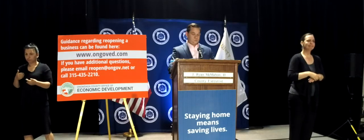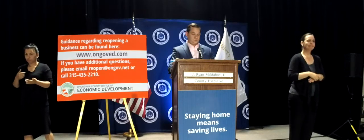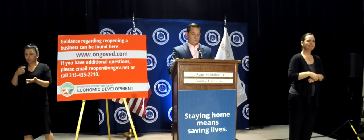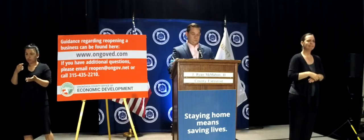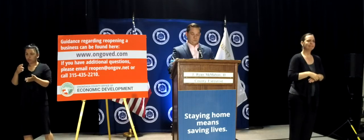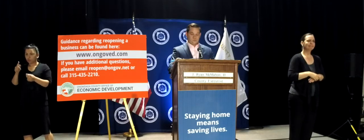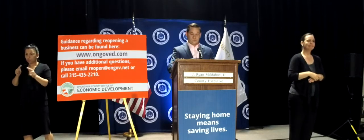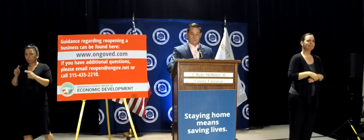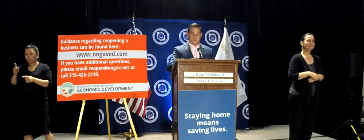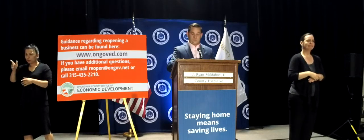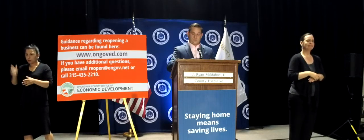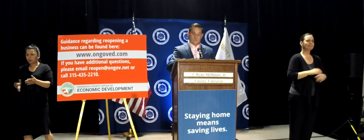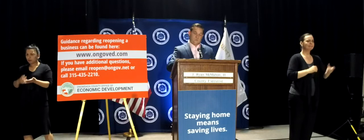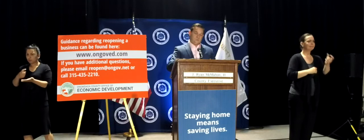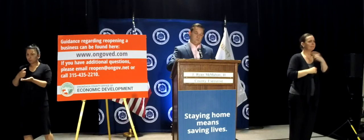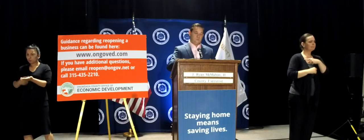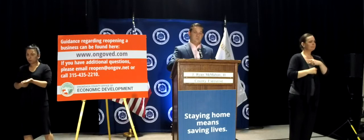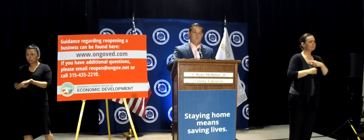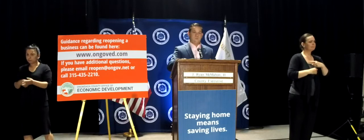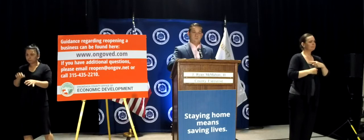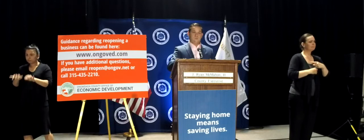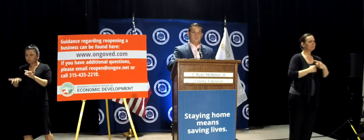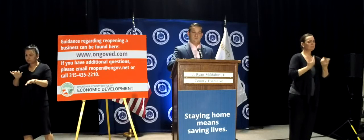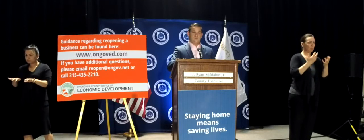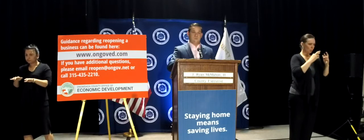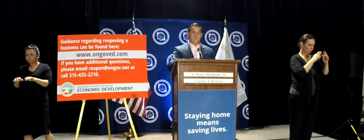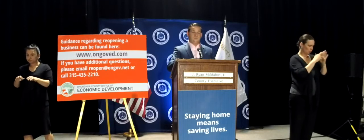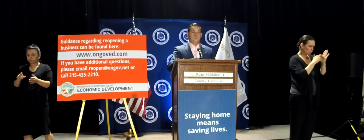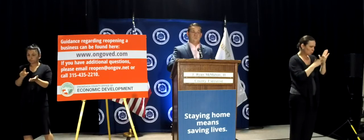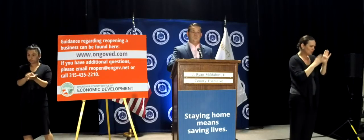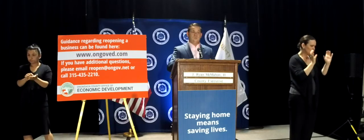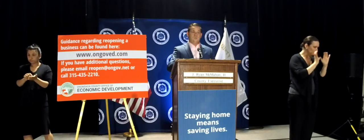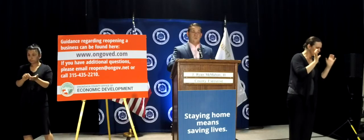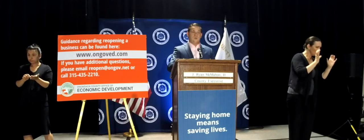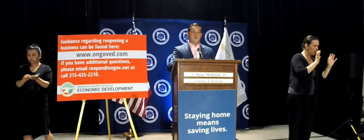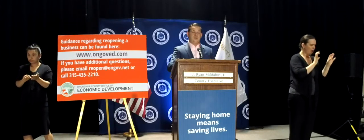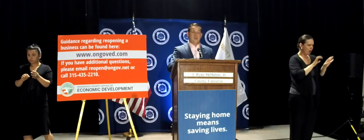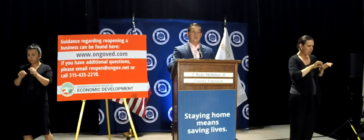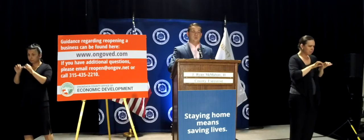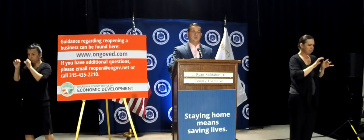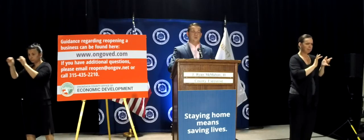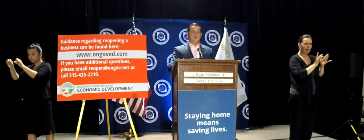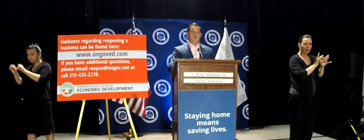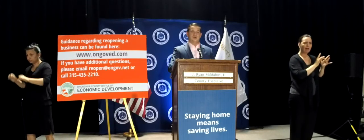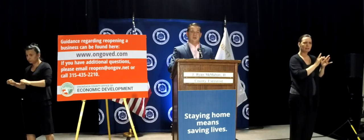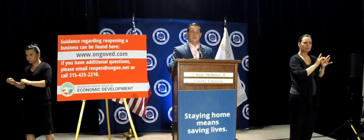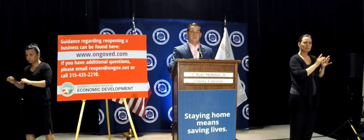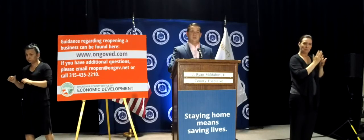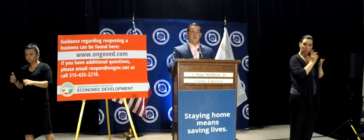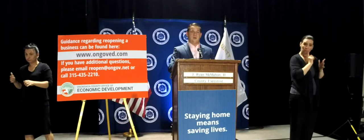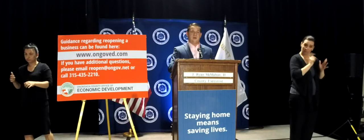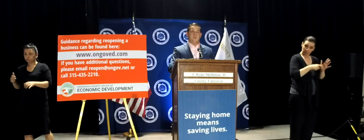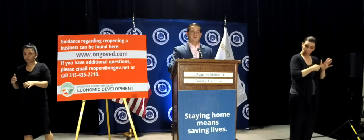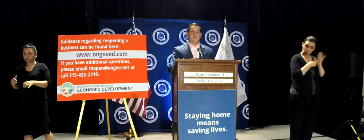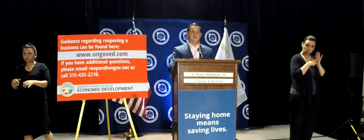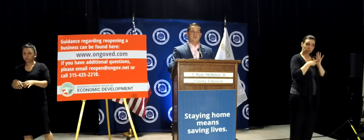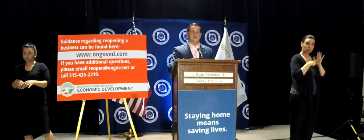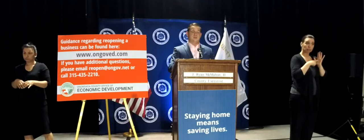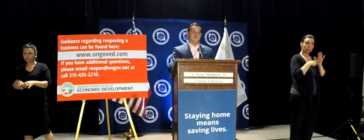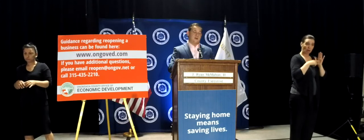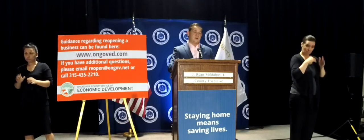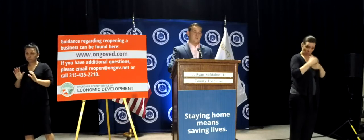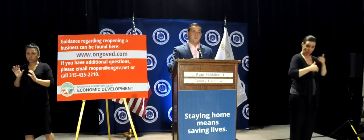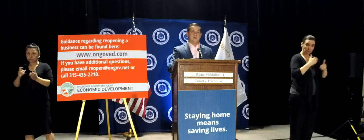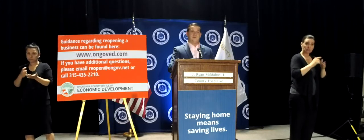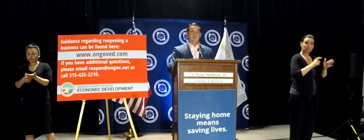formally and having that posted in your business? And they might not be able to do that when they open tomorrow. If you change the rules midstream in a way that businesses think